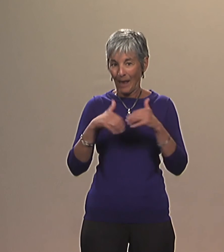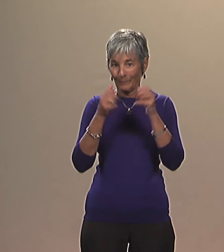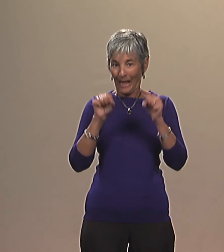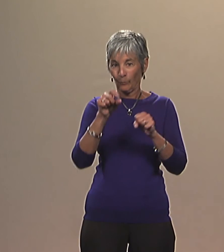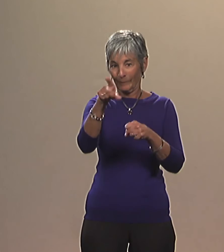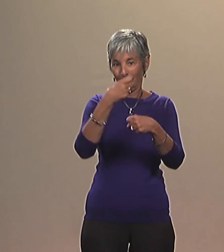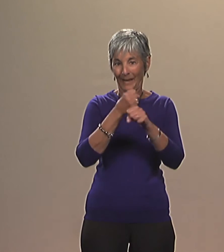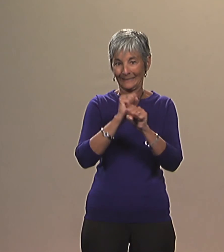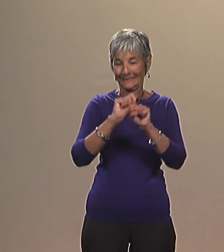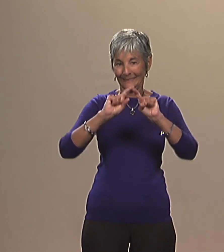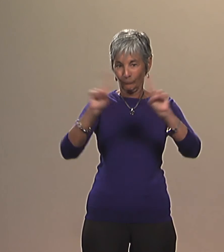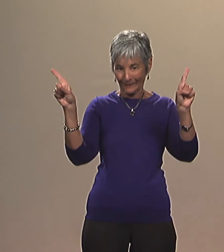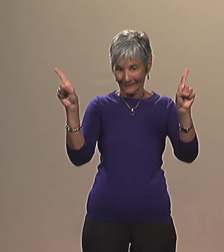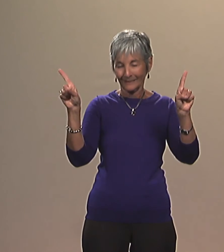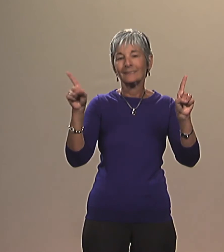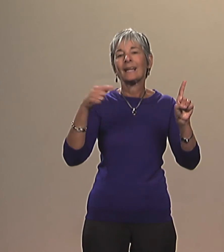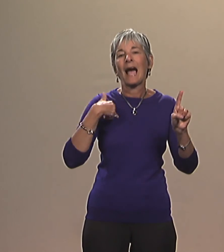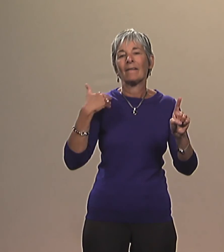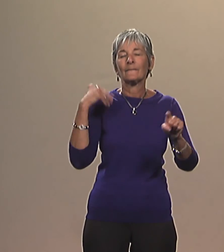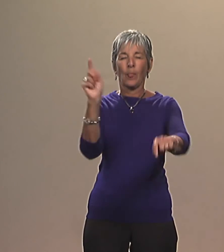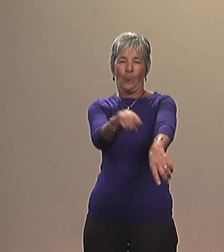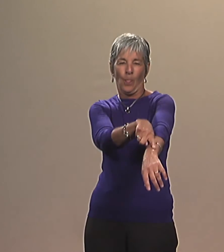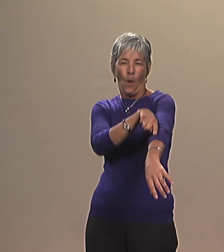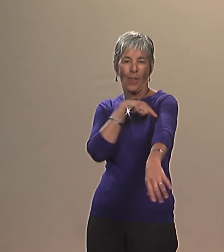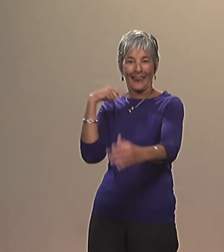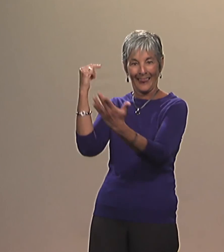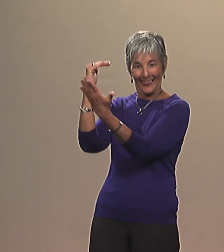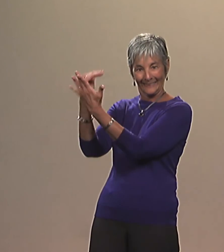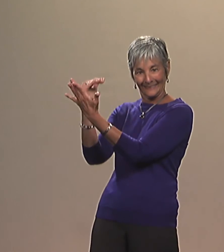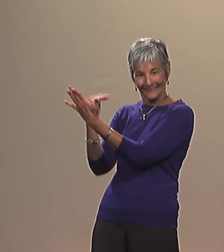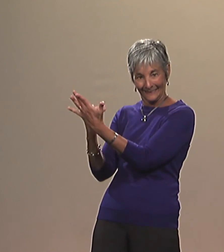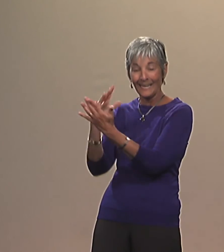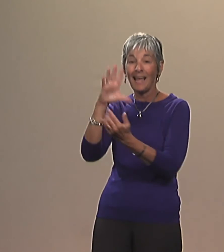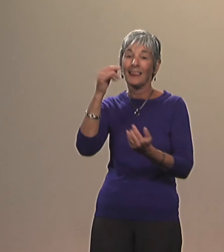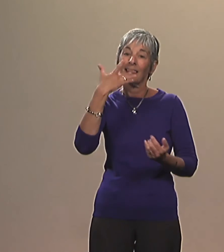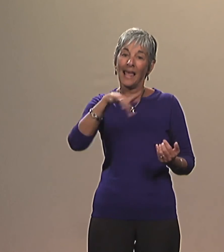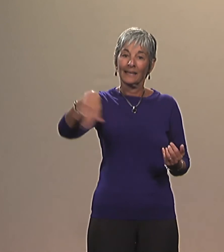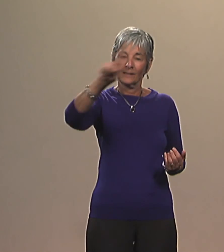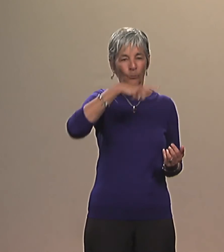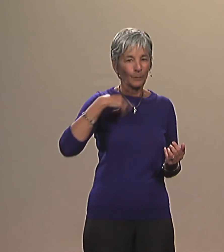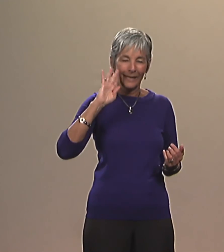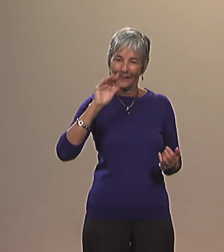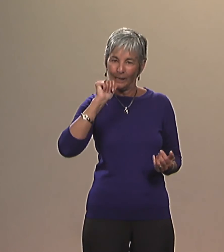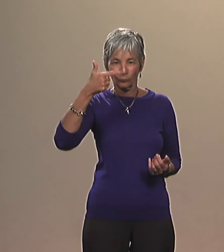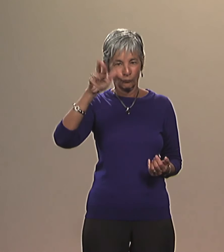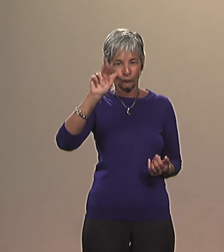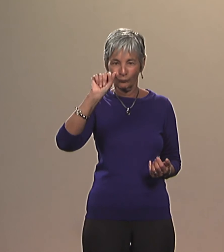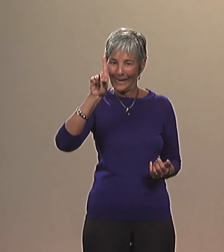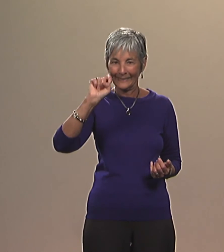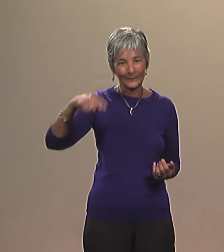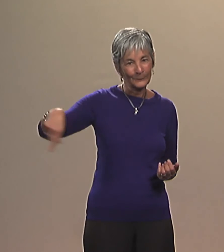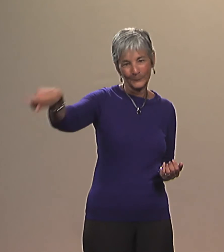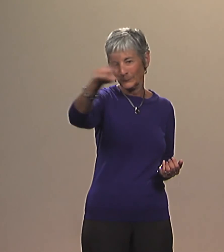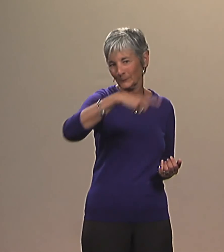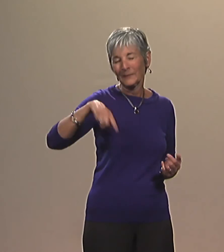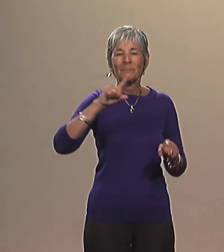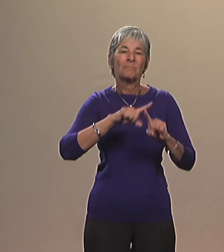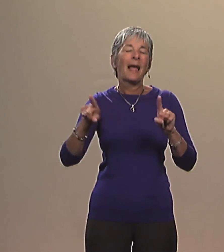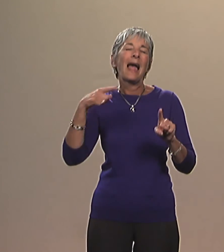So, now, how can you make a difference? I have a long list, and lucky for you, I will not grade you on it, but